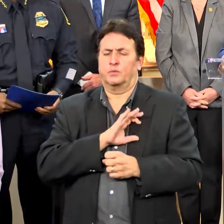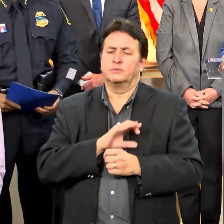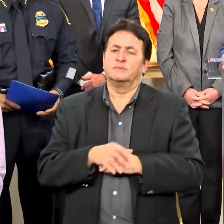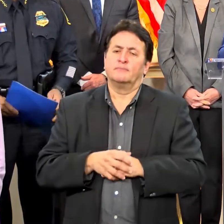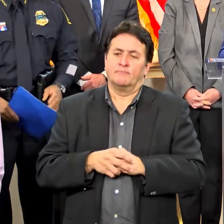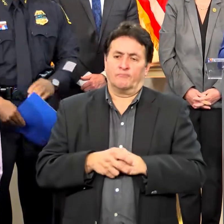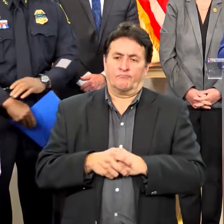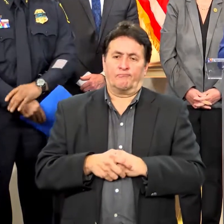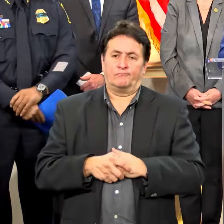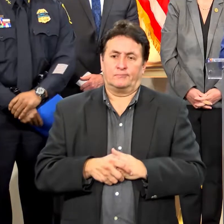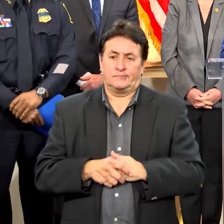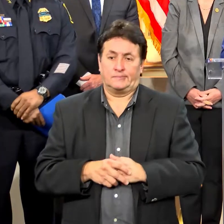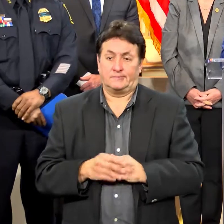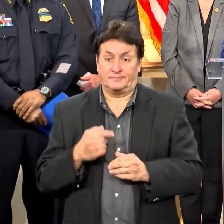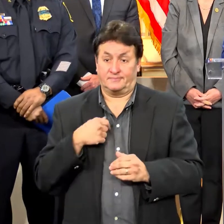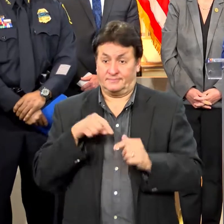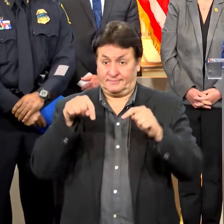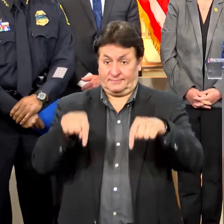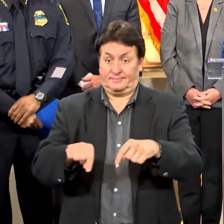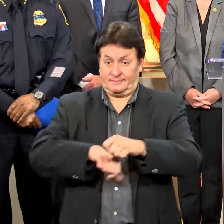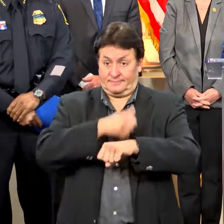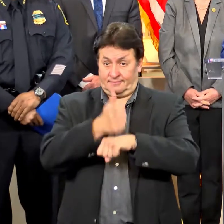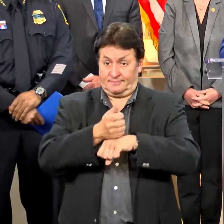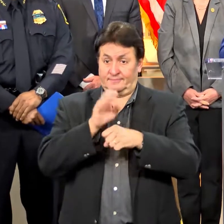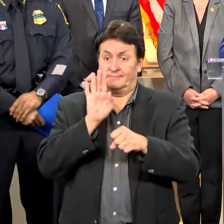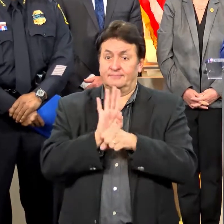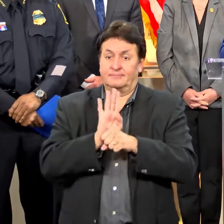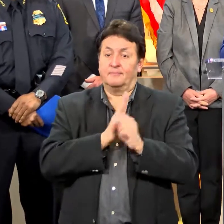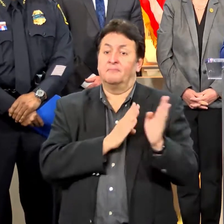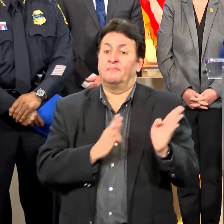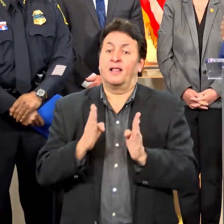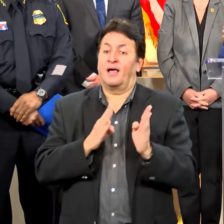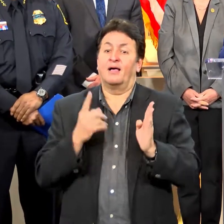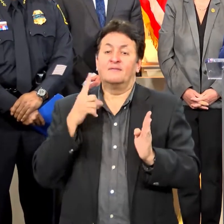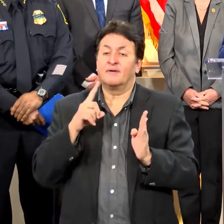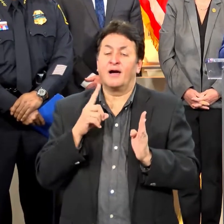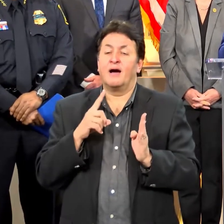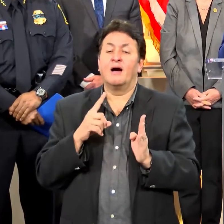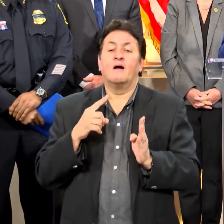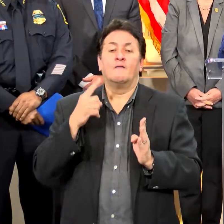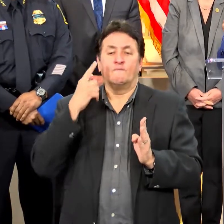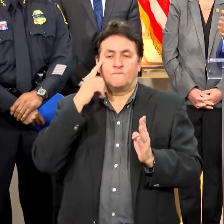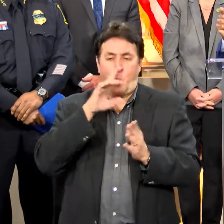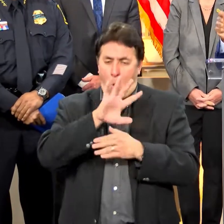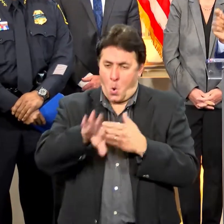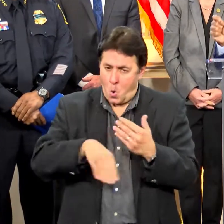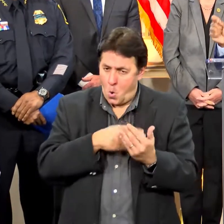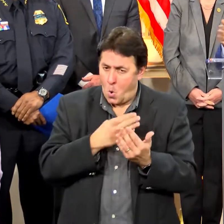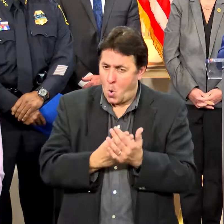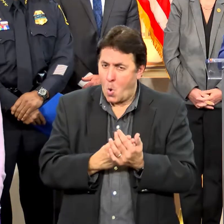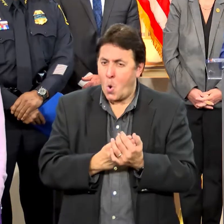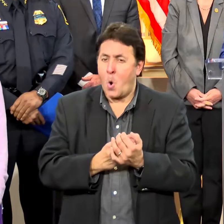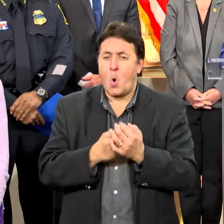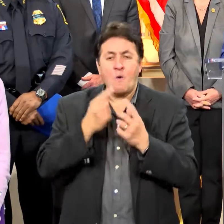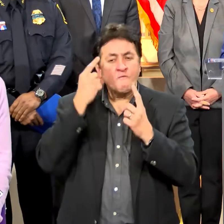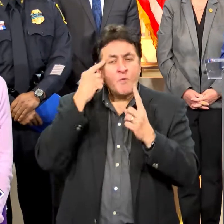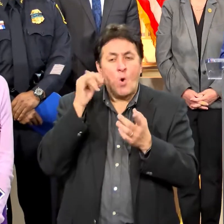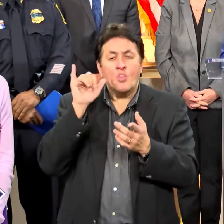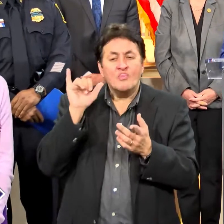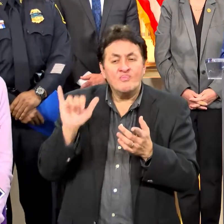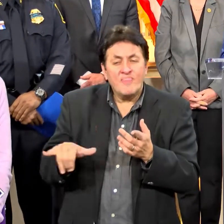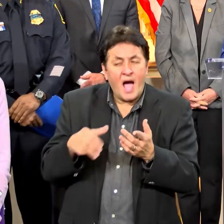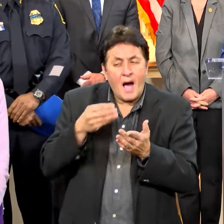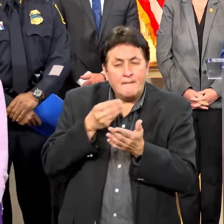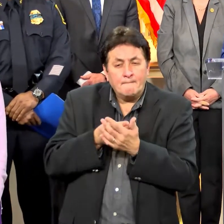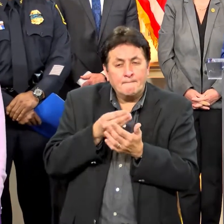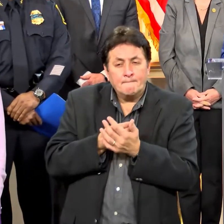plan because of the opera dollars. But for the opera dollars, we would not be